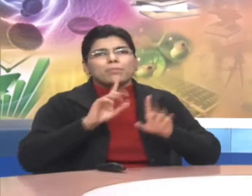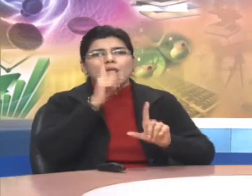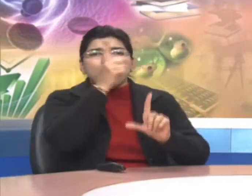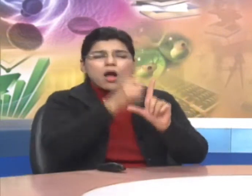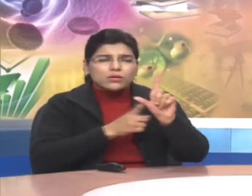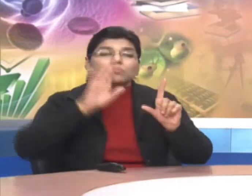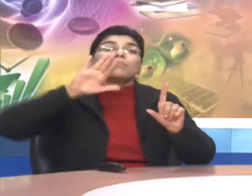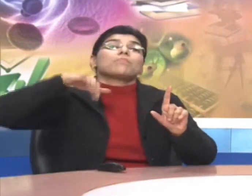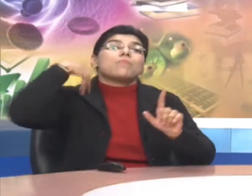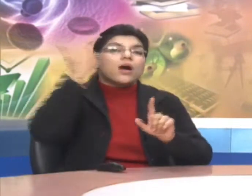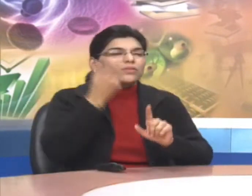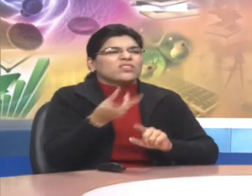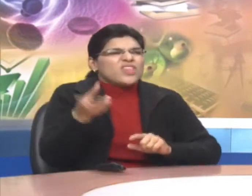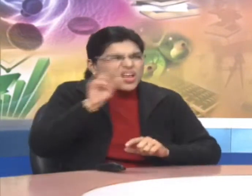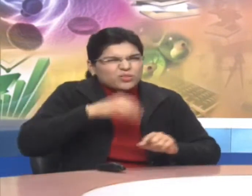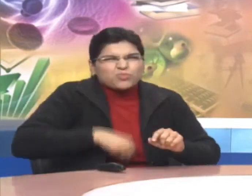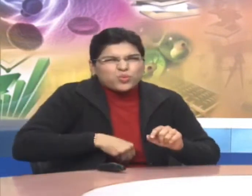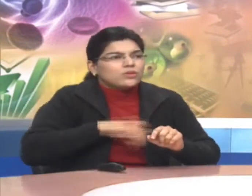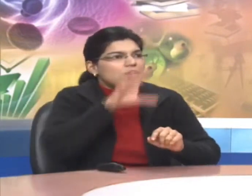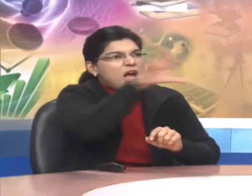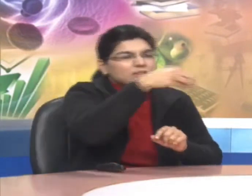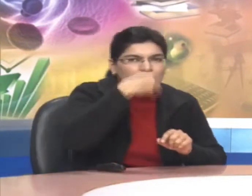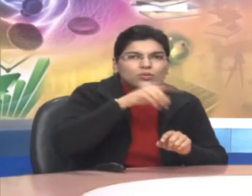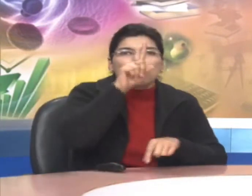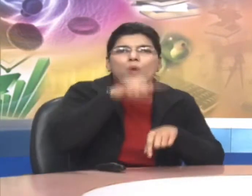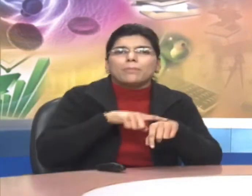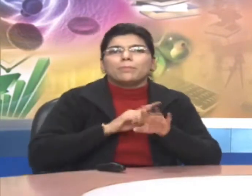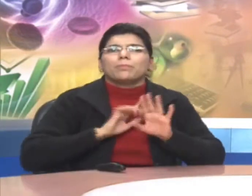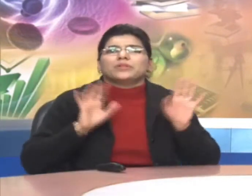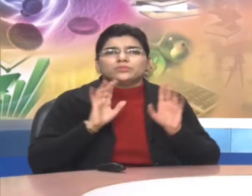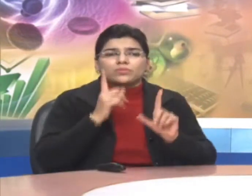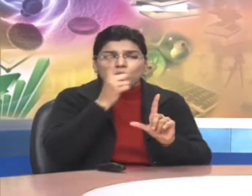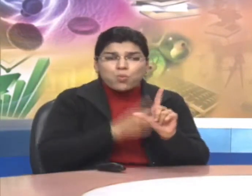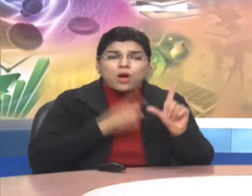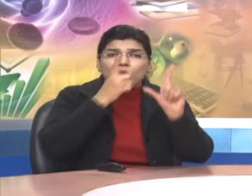trained on them for years,